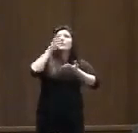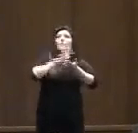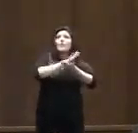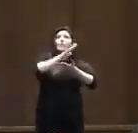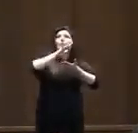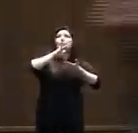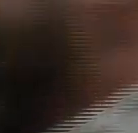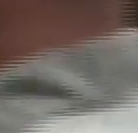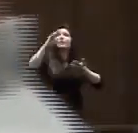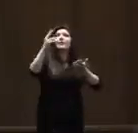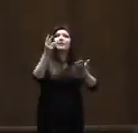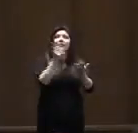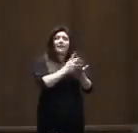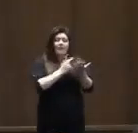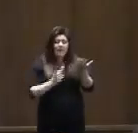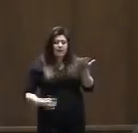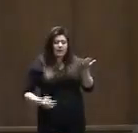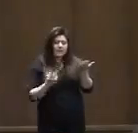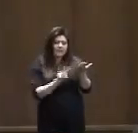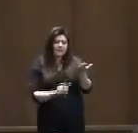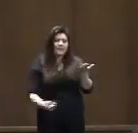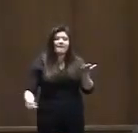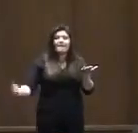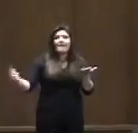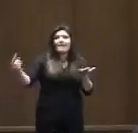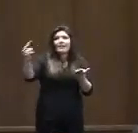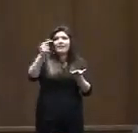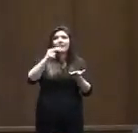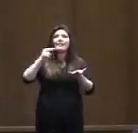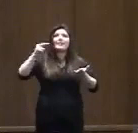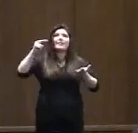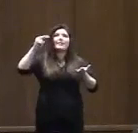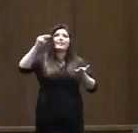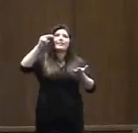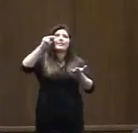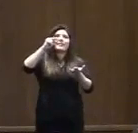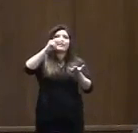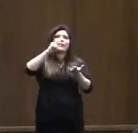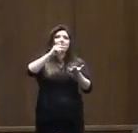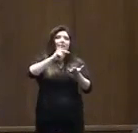singing for the glory of the risen